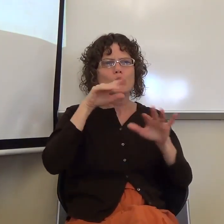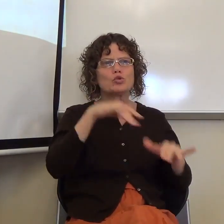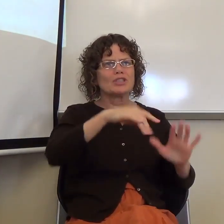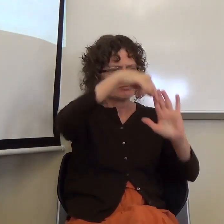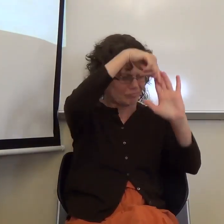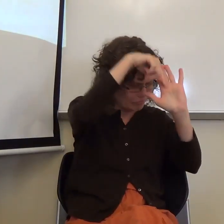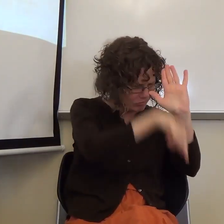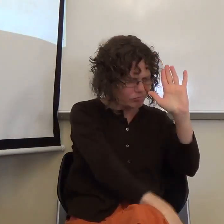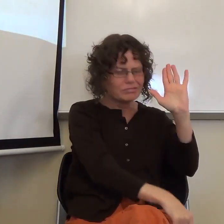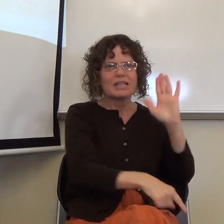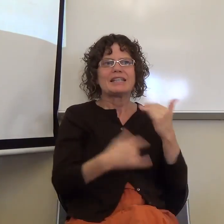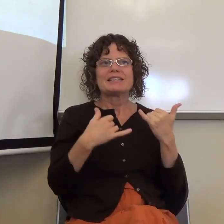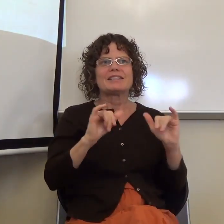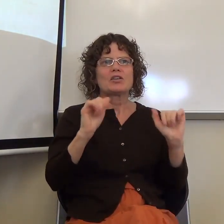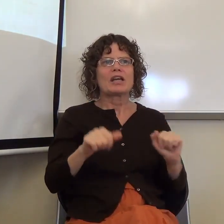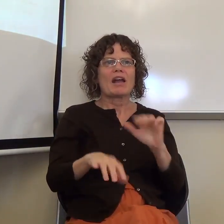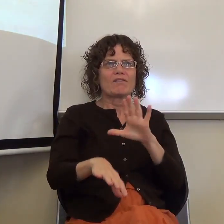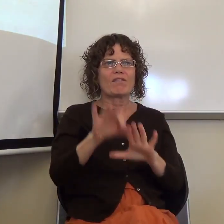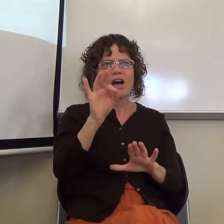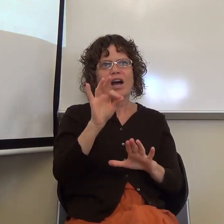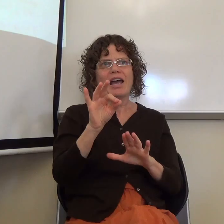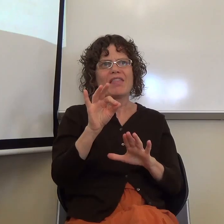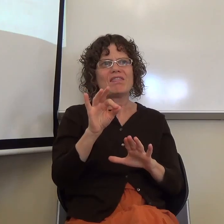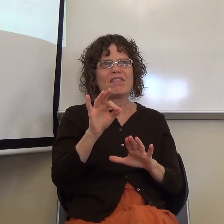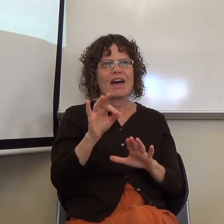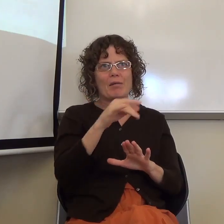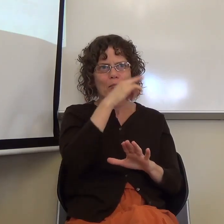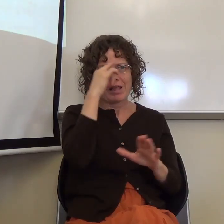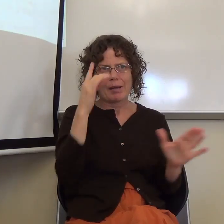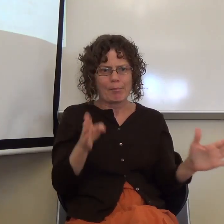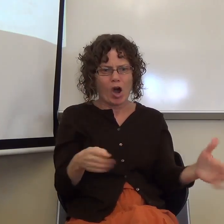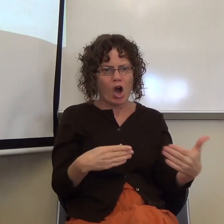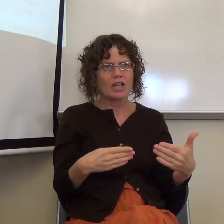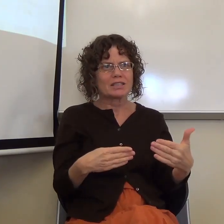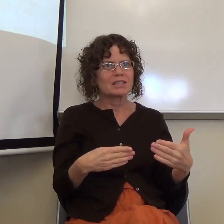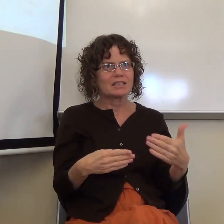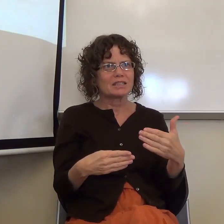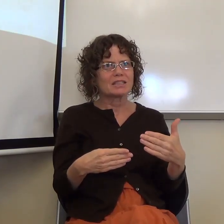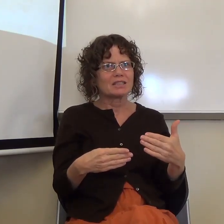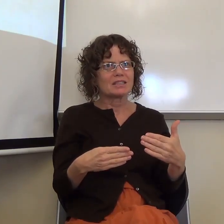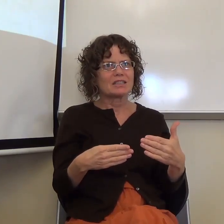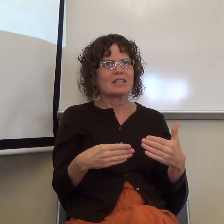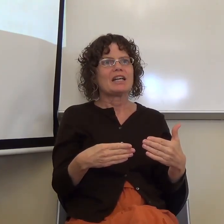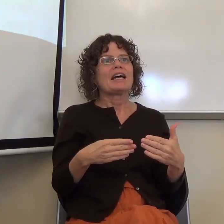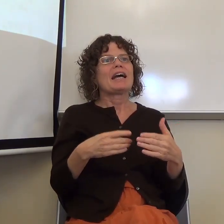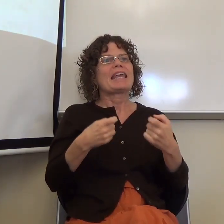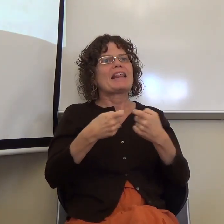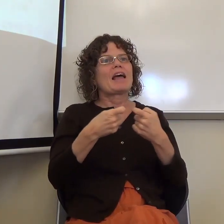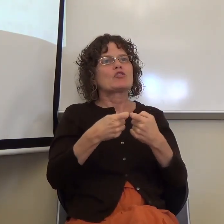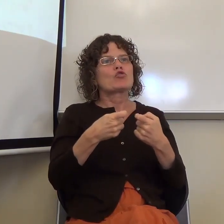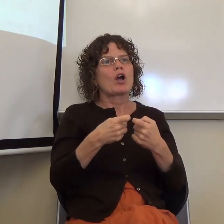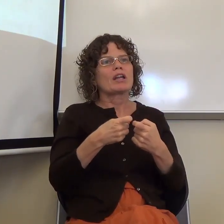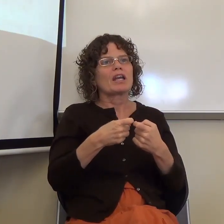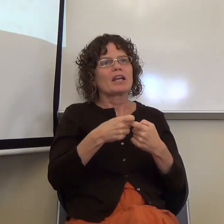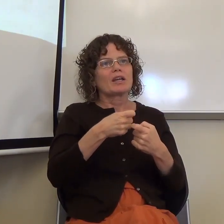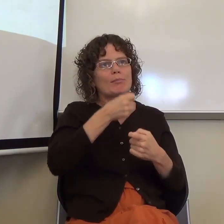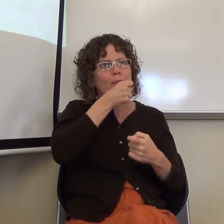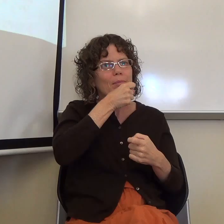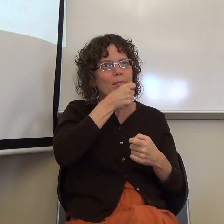find that little safe. And in that safe is electronic recording of everything that happened. So they can